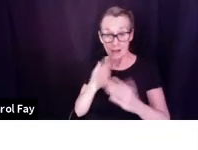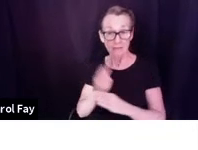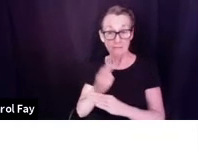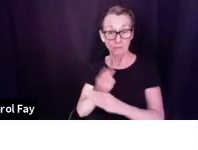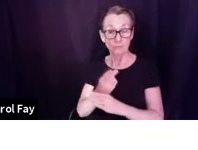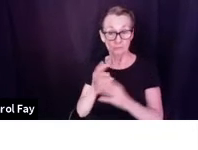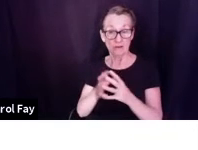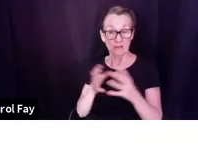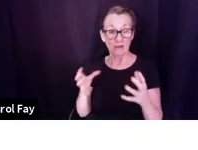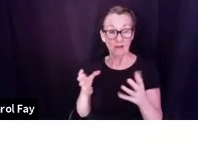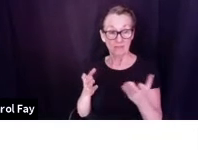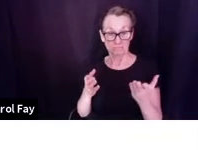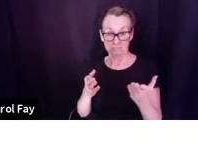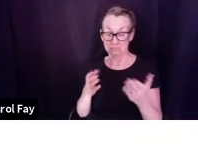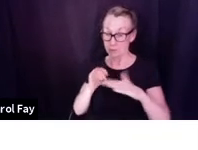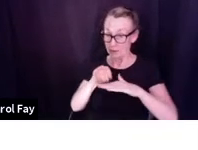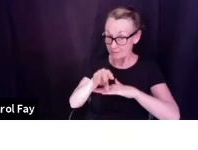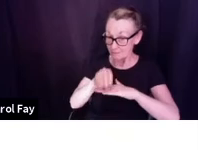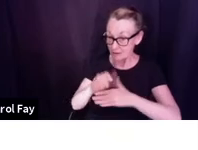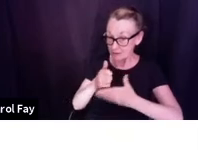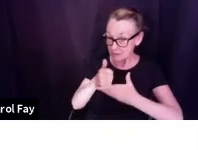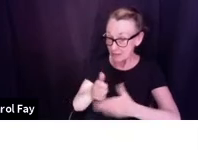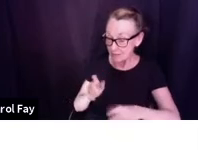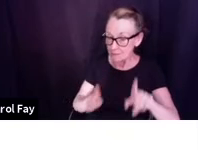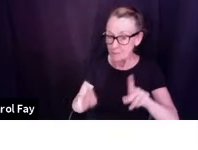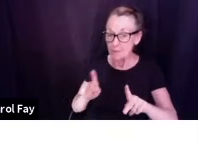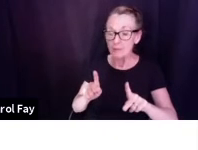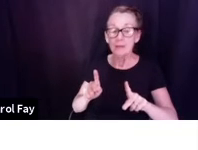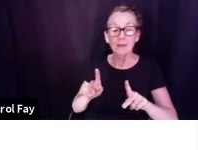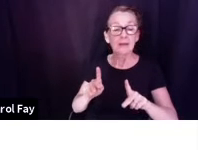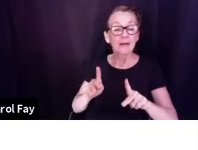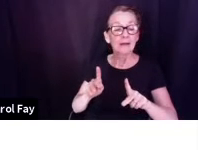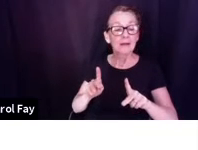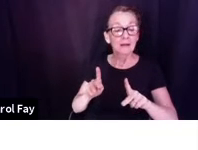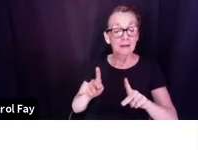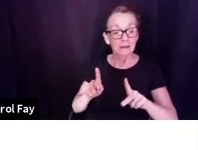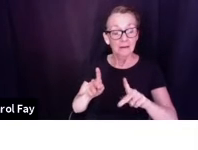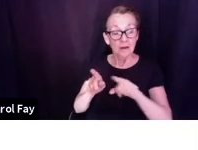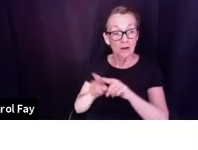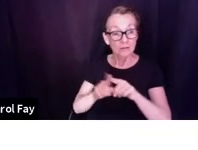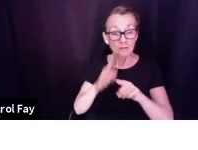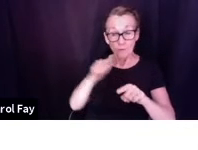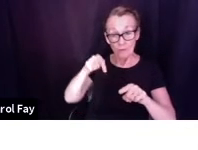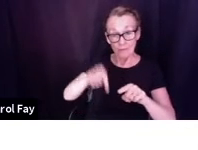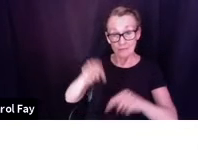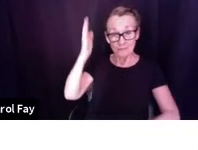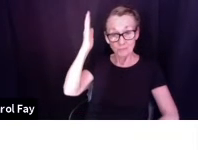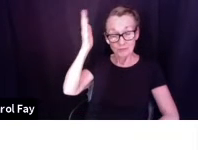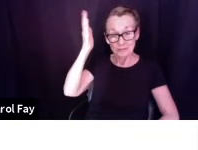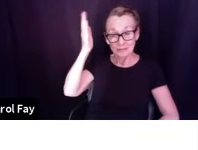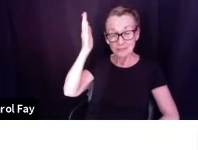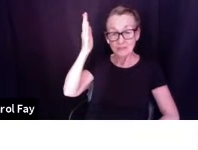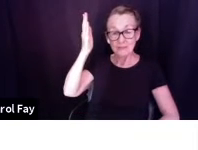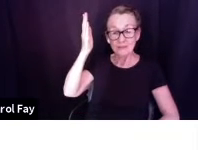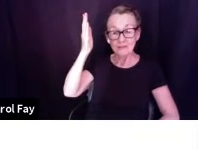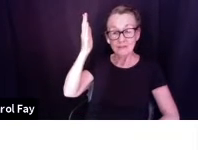lot in advising people, and for also for this presentation, it's